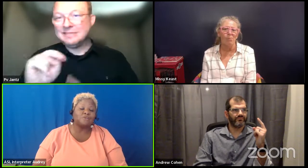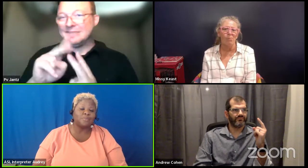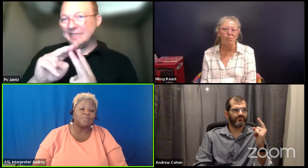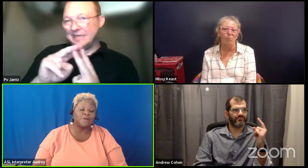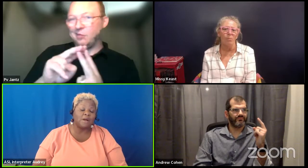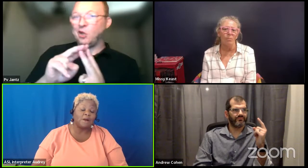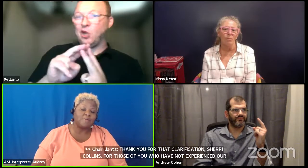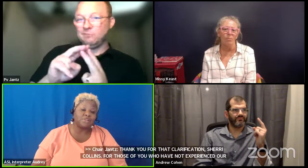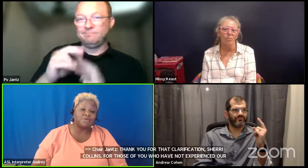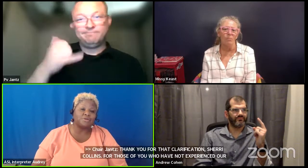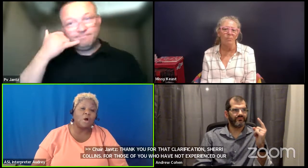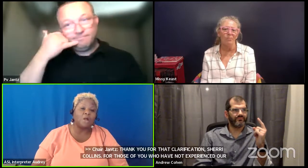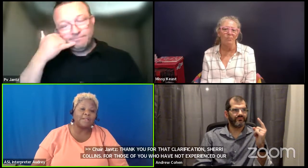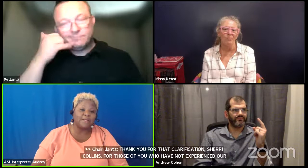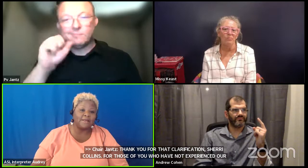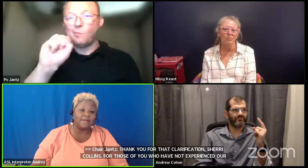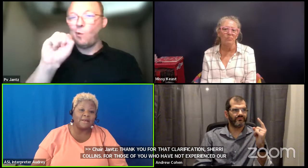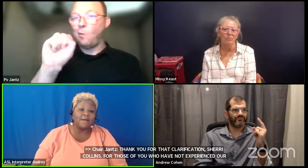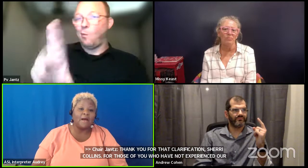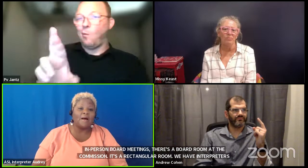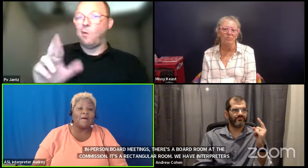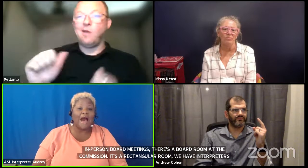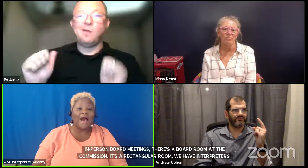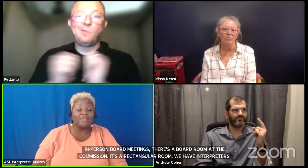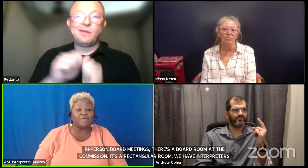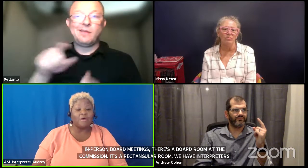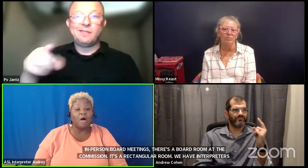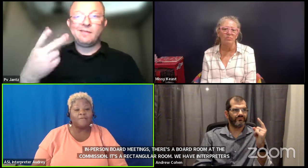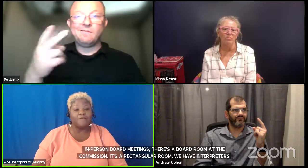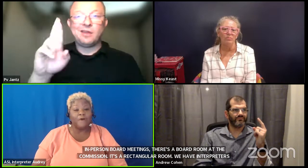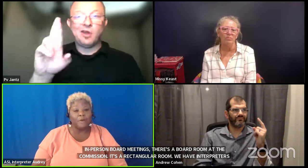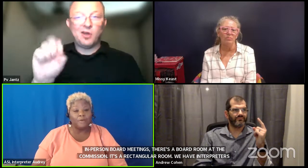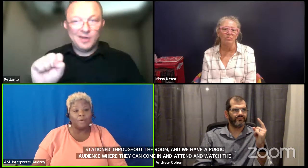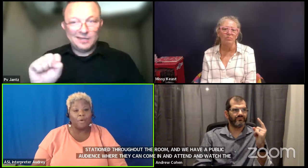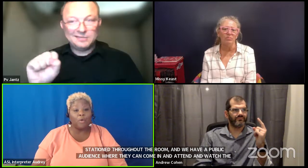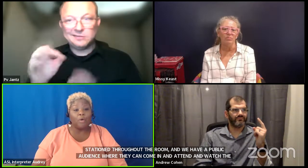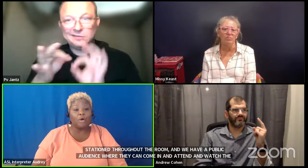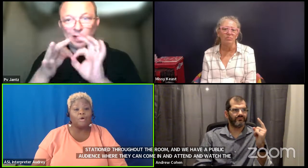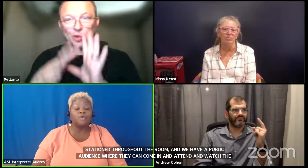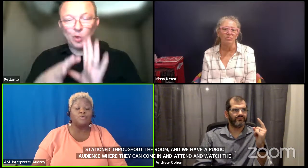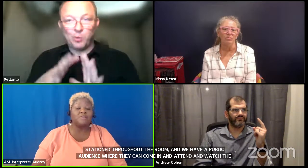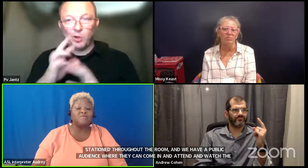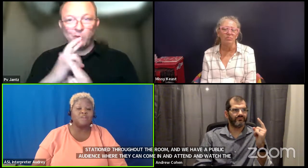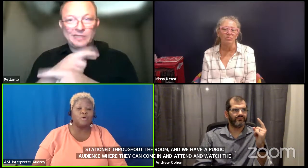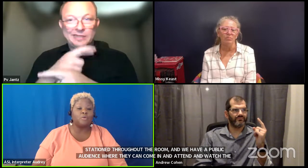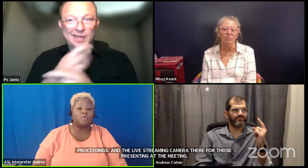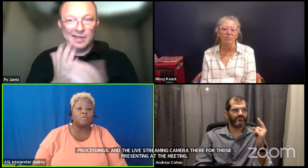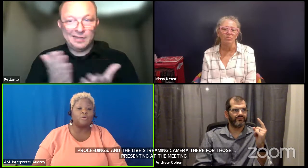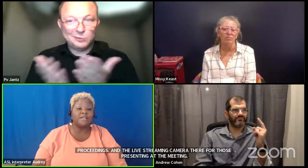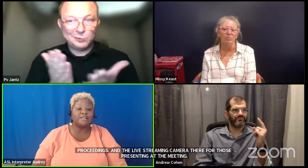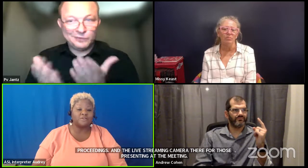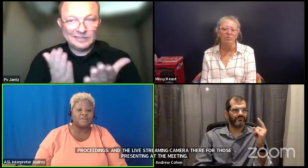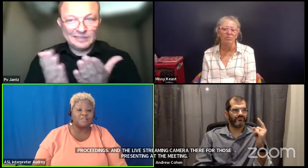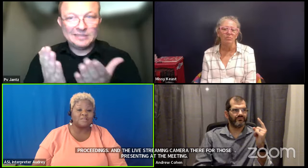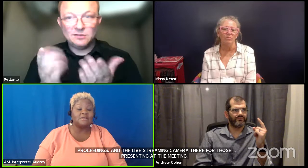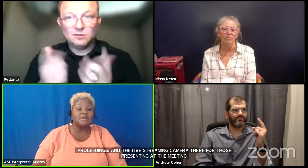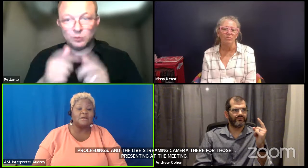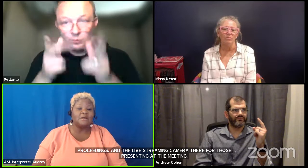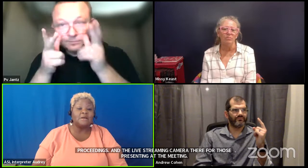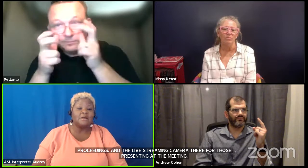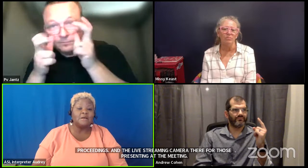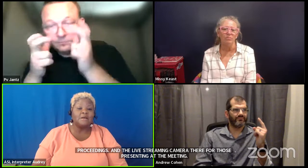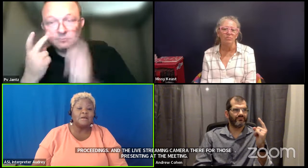have our commissioners call in either on the phone or using video relay